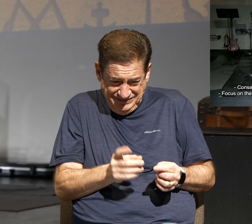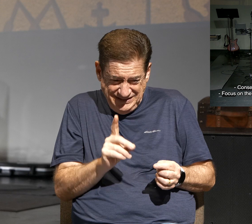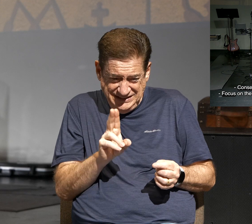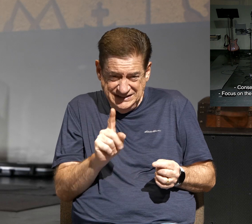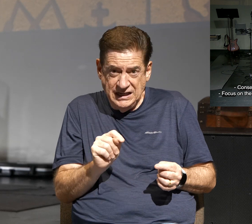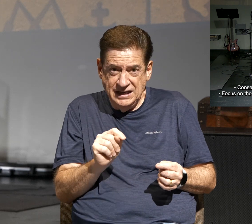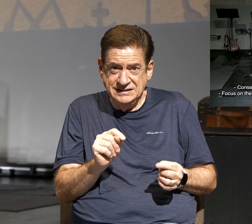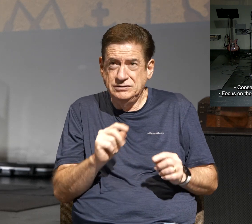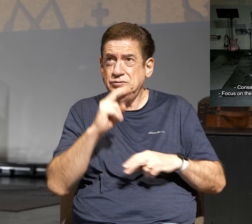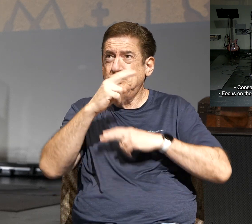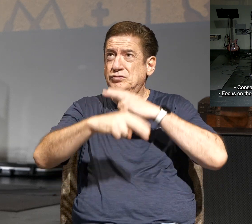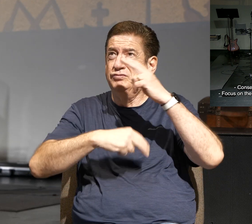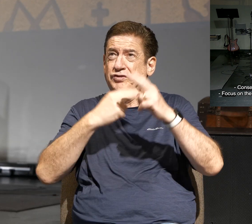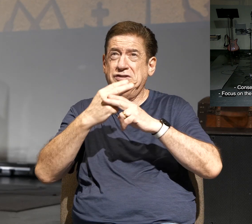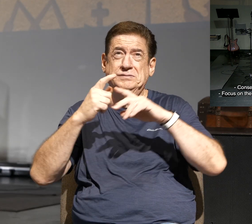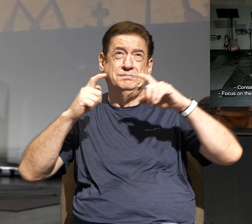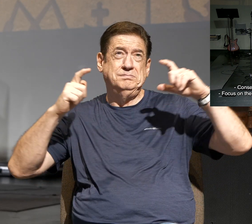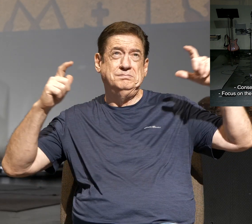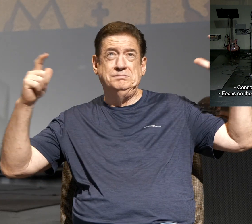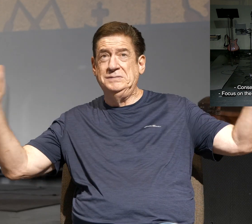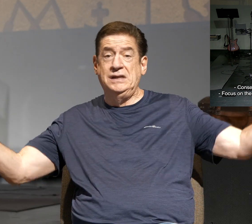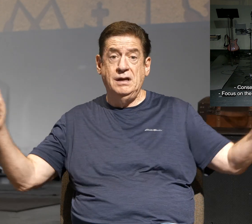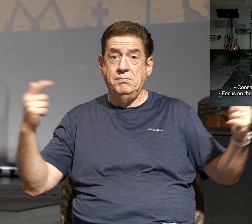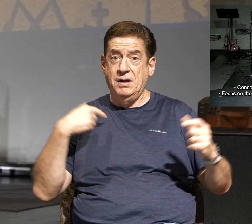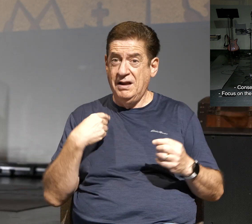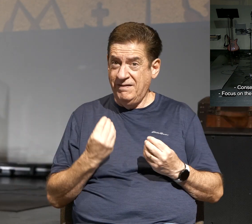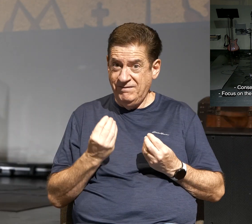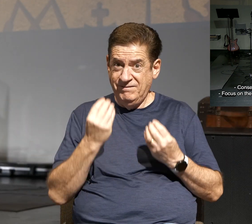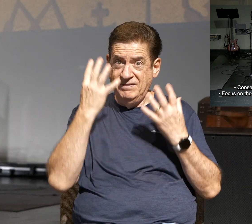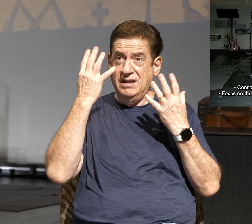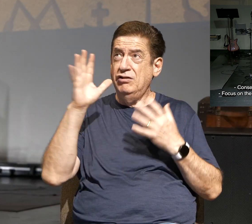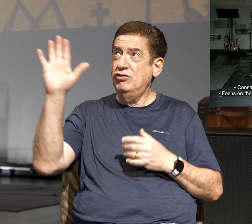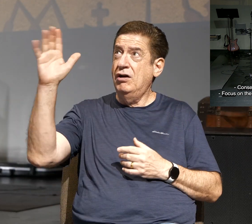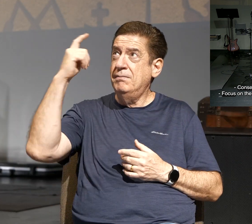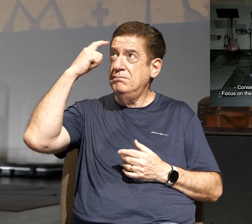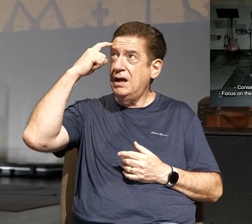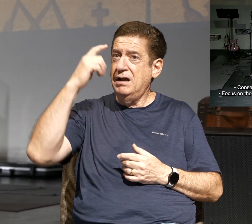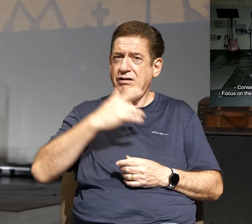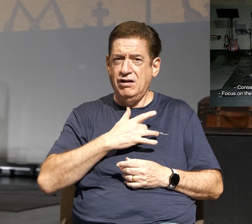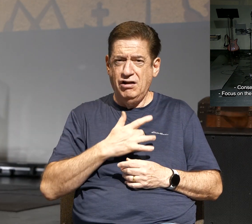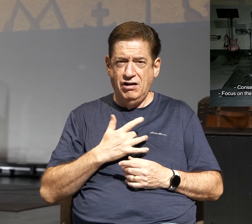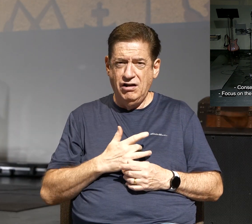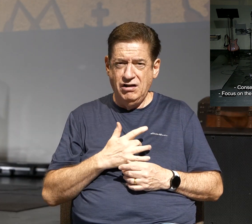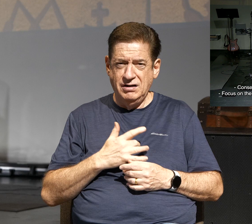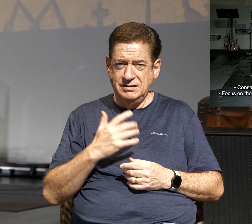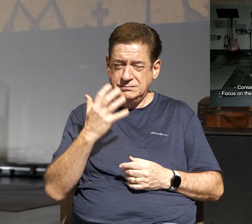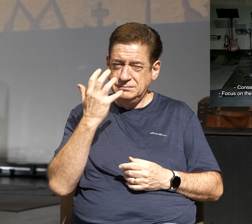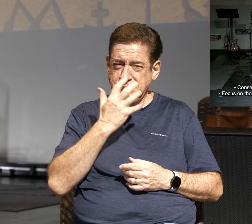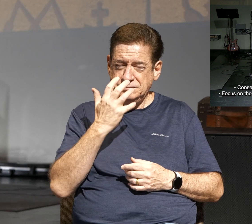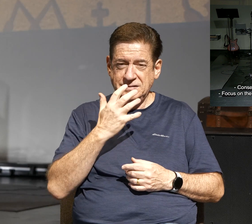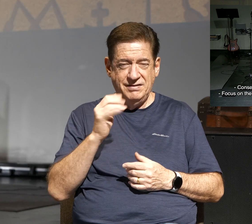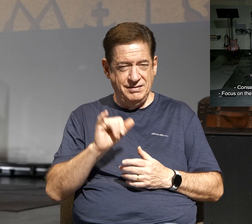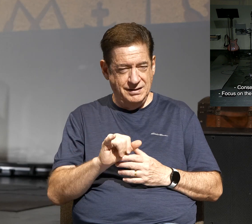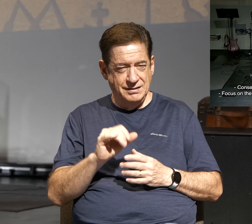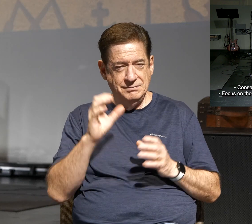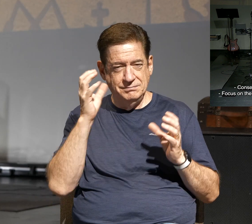universe, and yet I fill your mind and your heart, God. That amazes